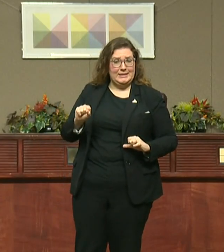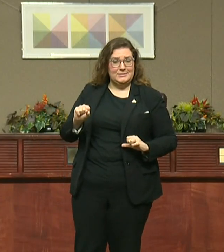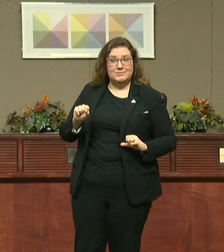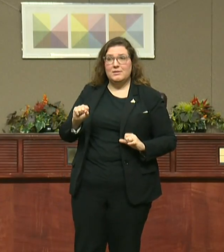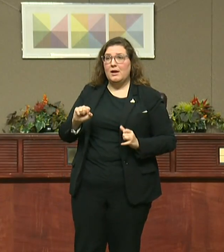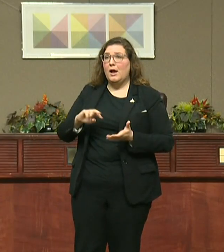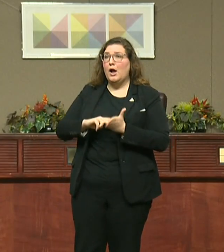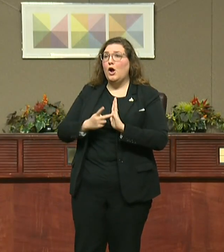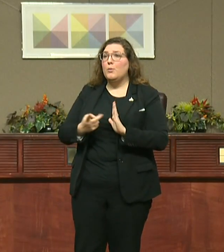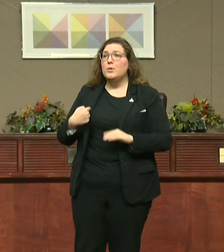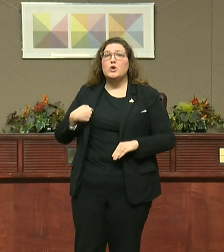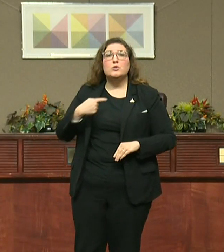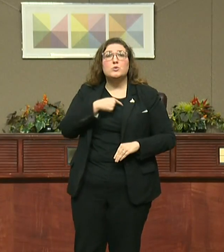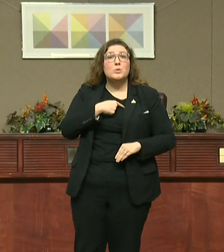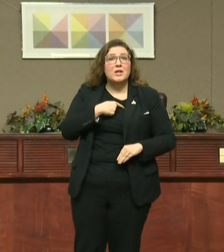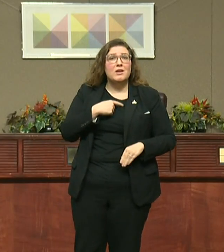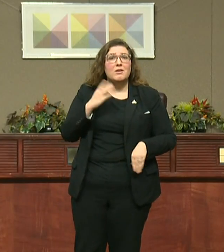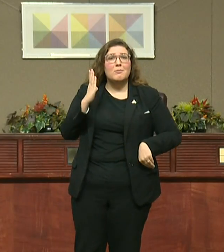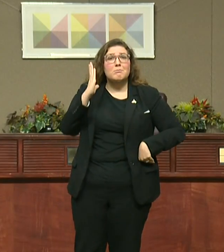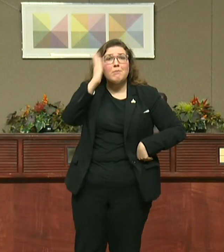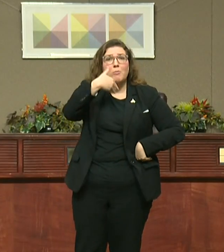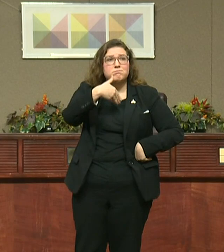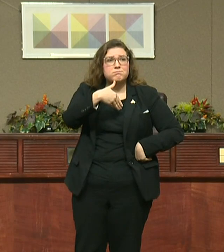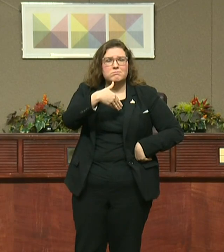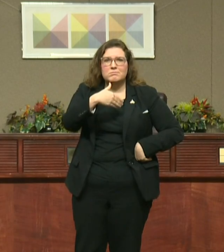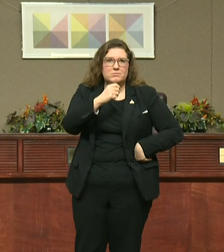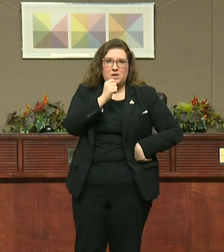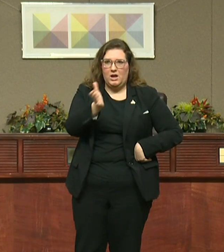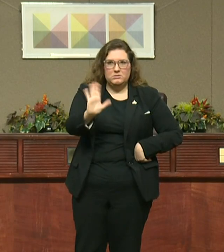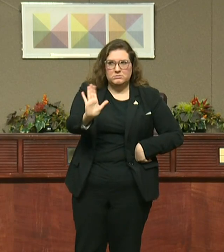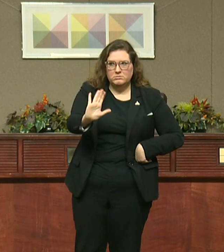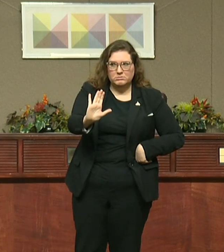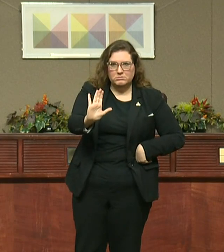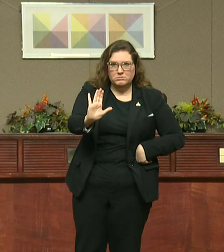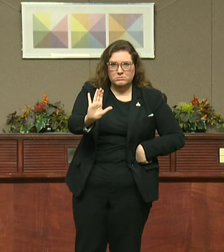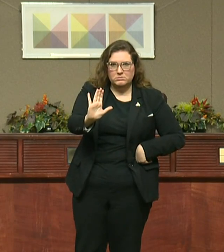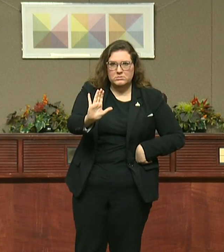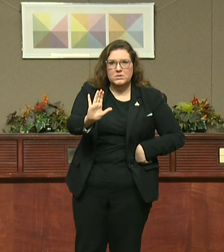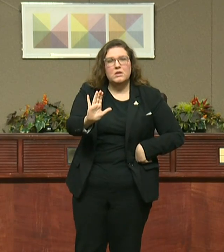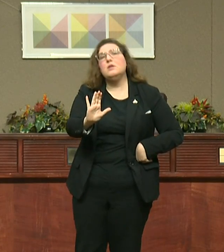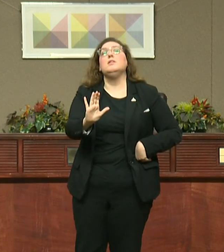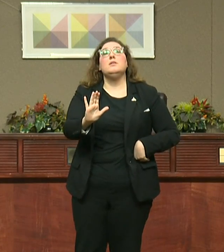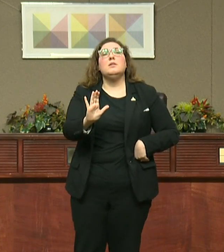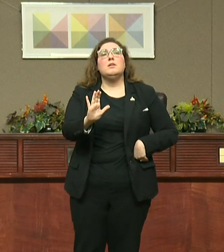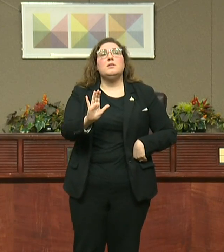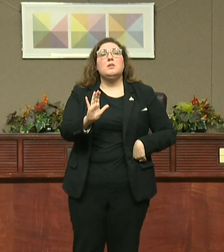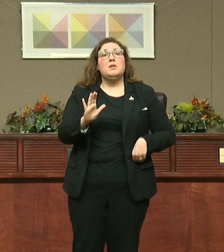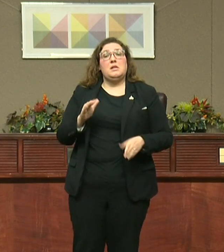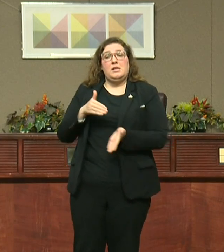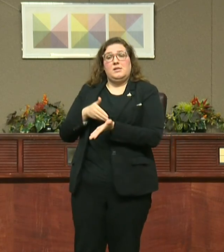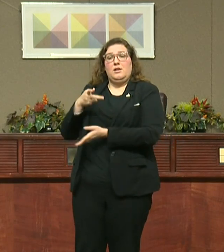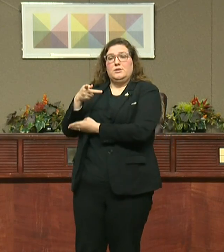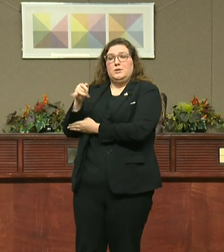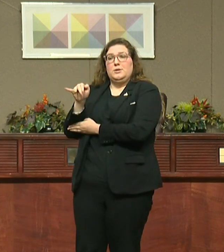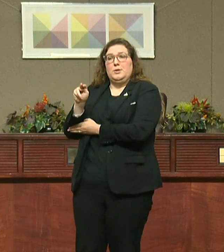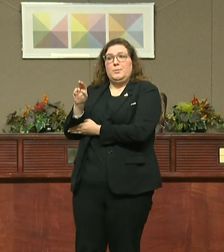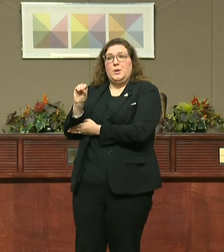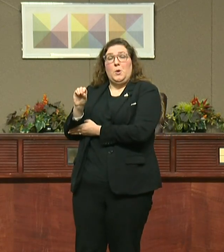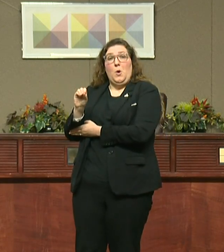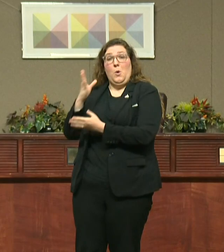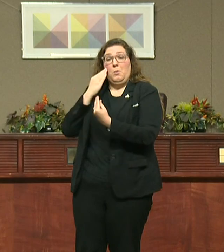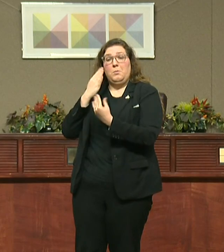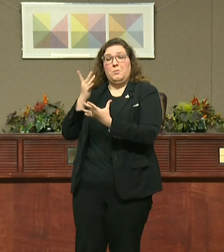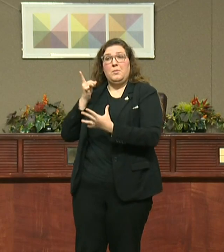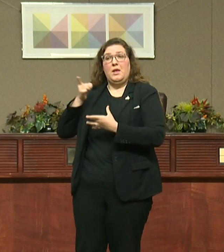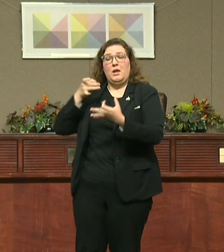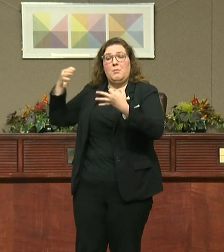sight of what we're doing. Now, he shared with you that in the data, more than